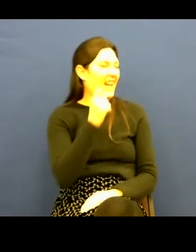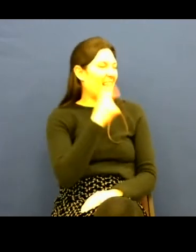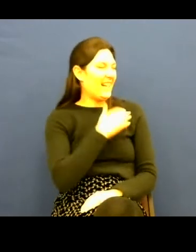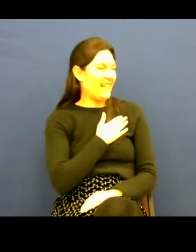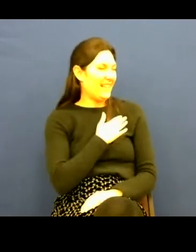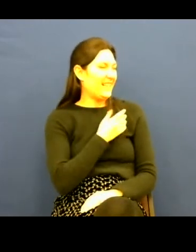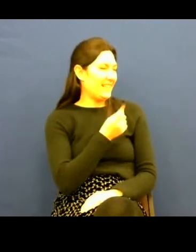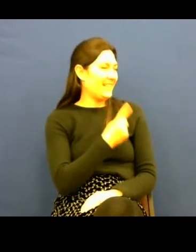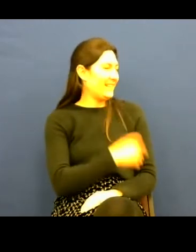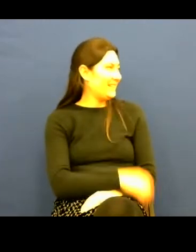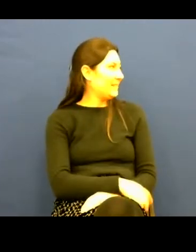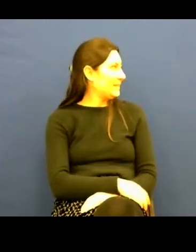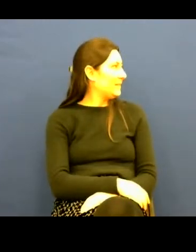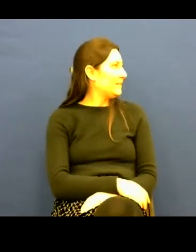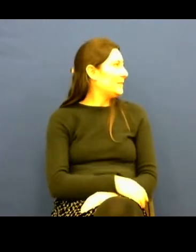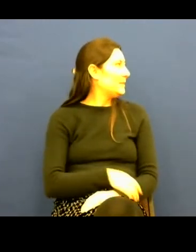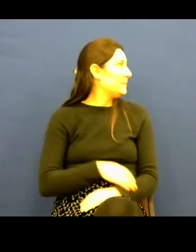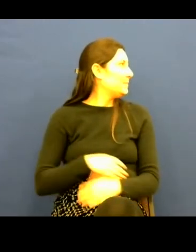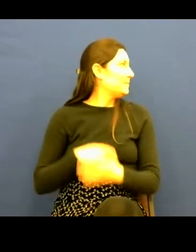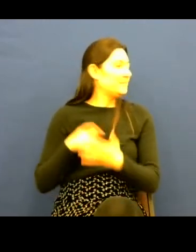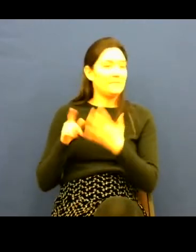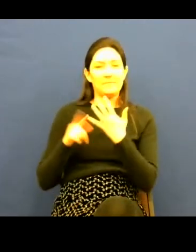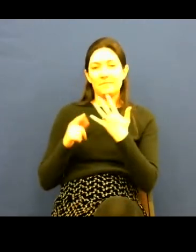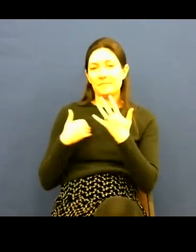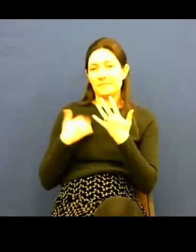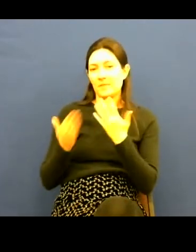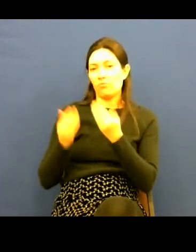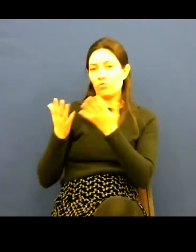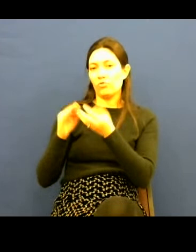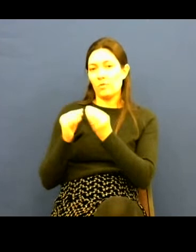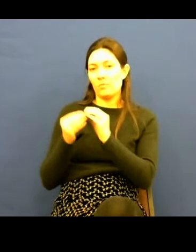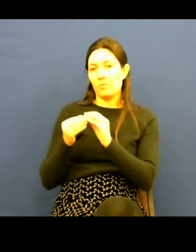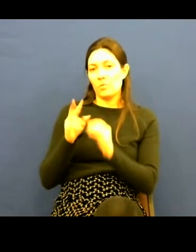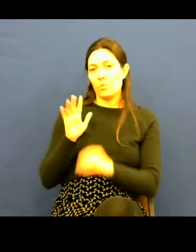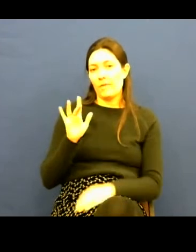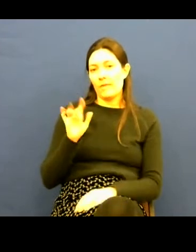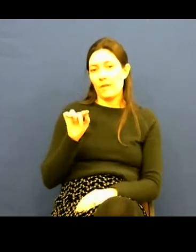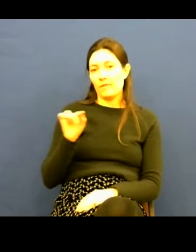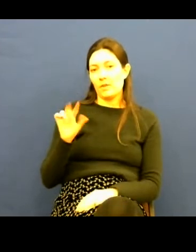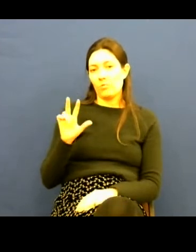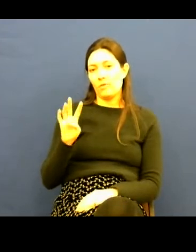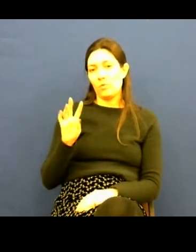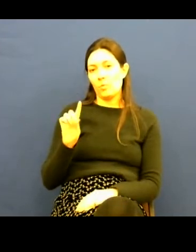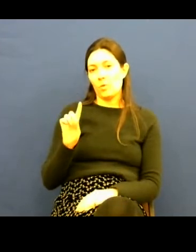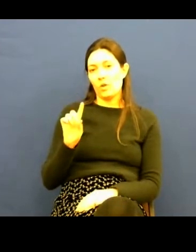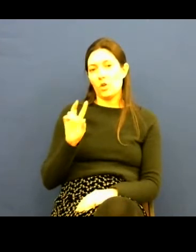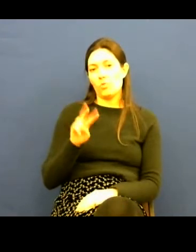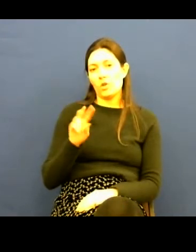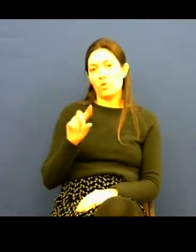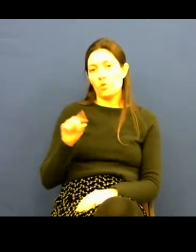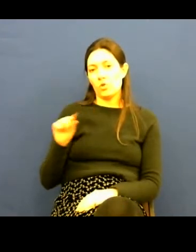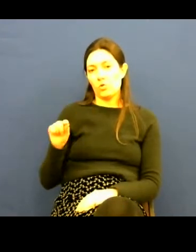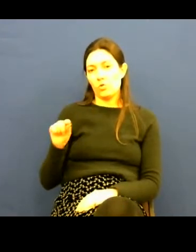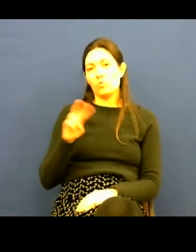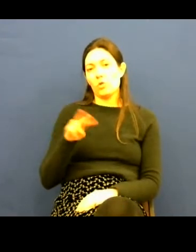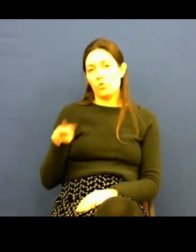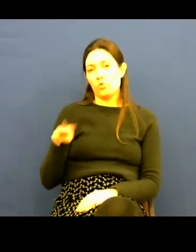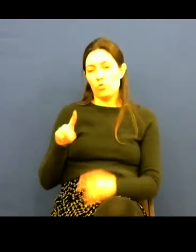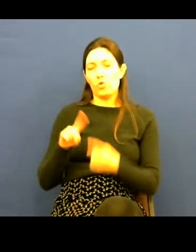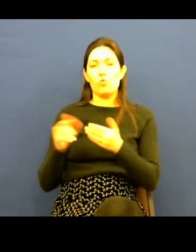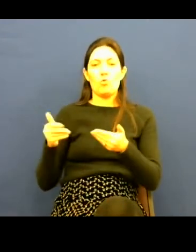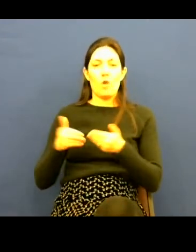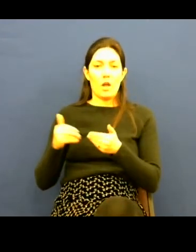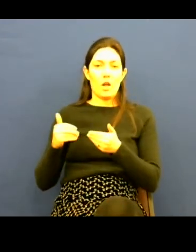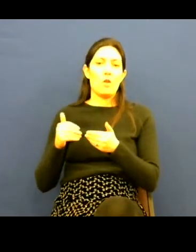Supervisor Schultz and fellow board members, we have resolution number 25-341, 2022 to hire personnel and make the attached